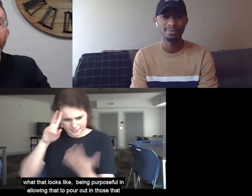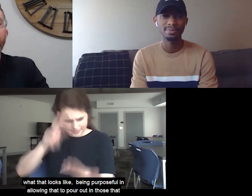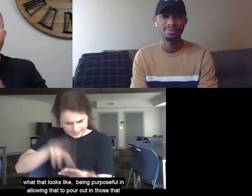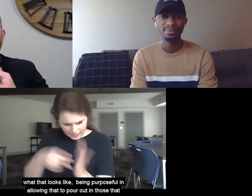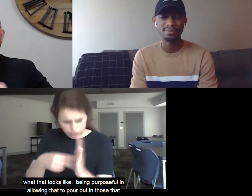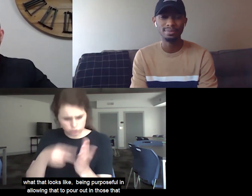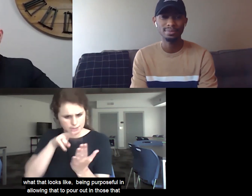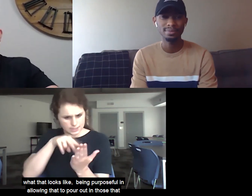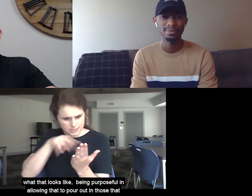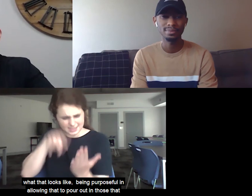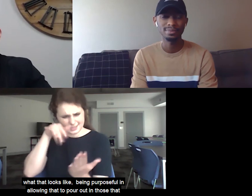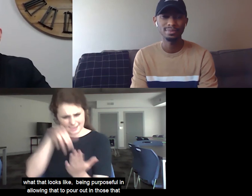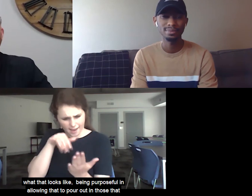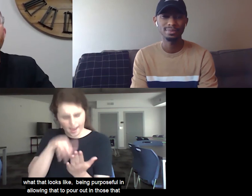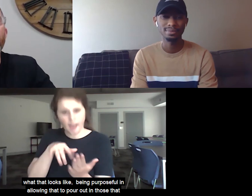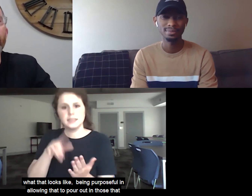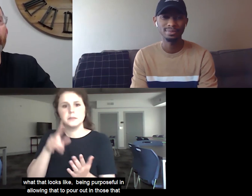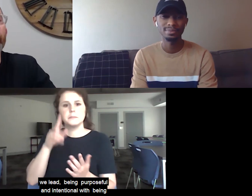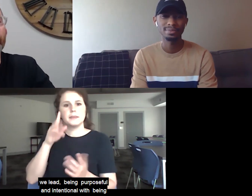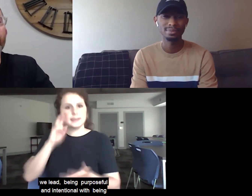purposeful in allowing that to pour out